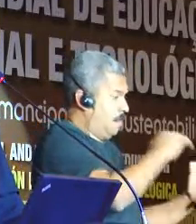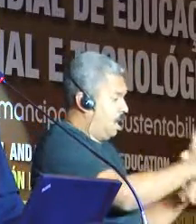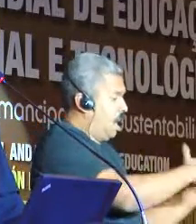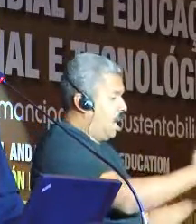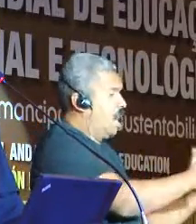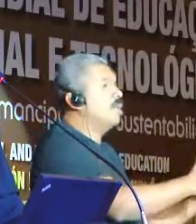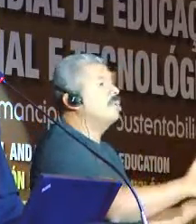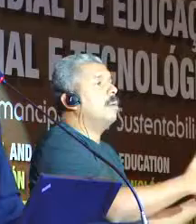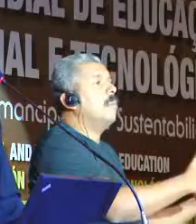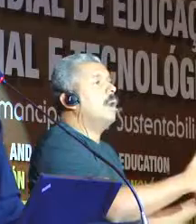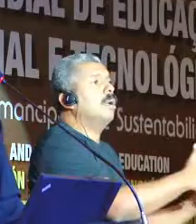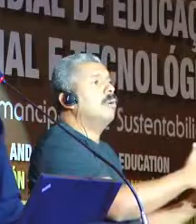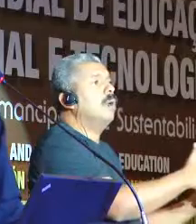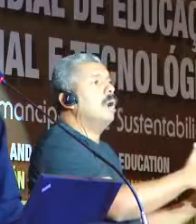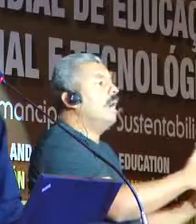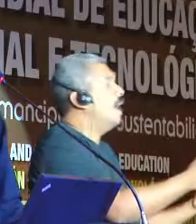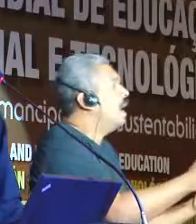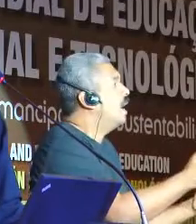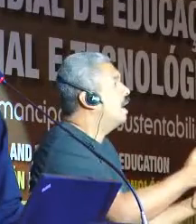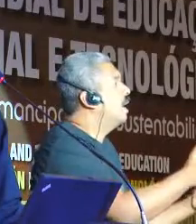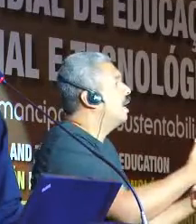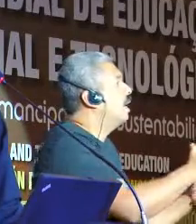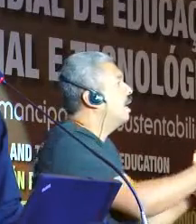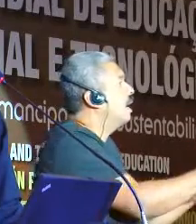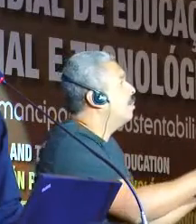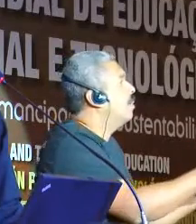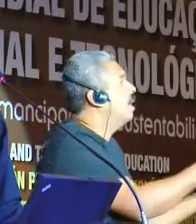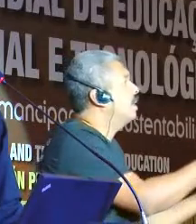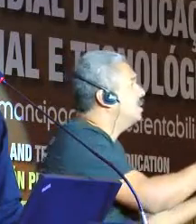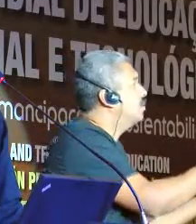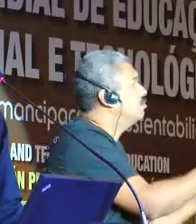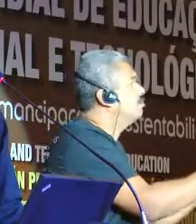products if they don't have a job?